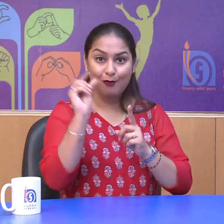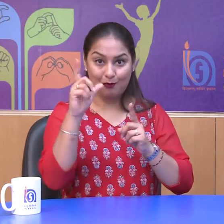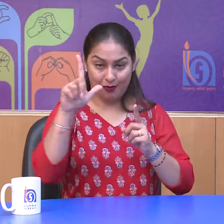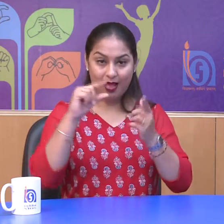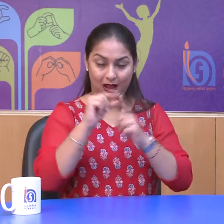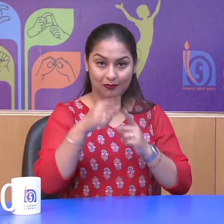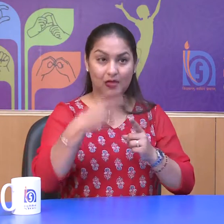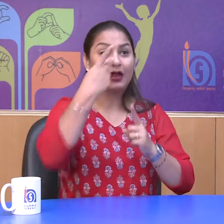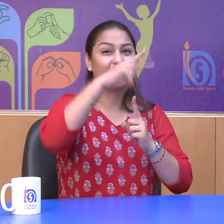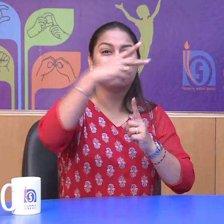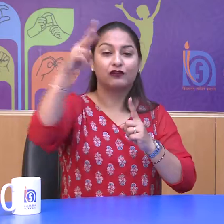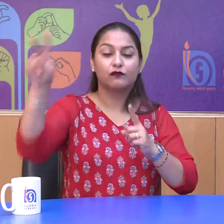different raw materials.